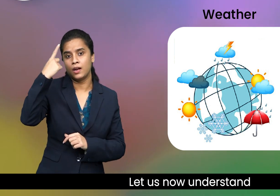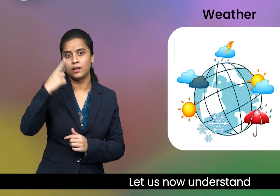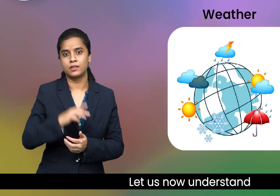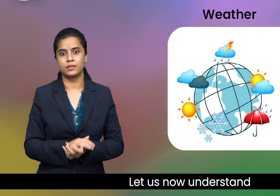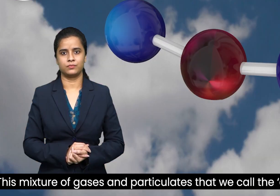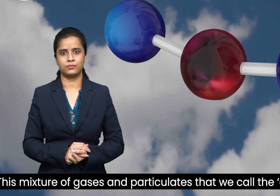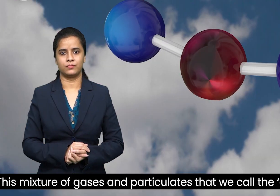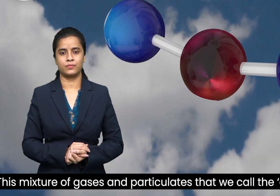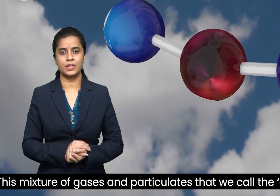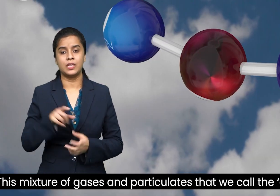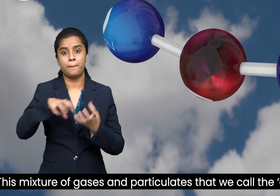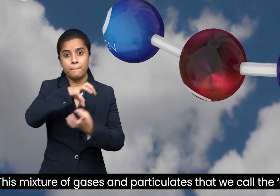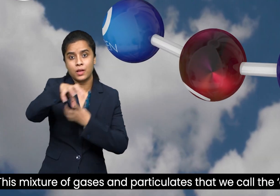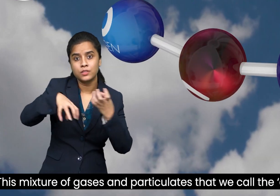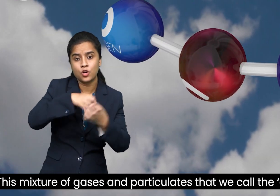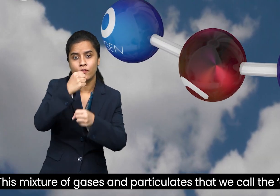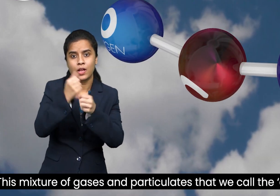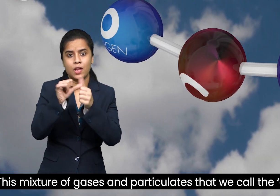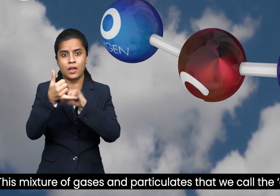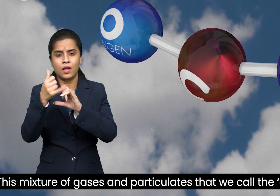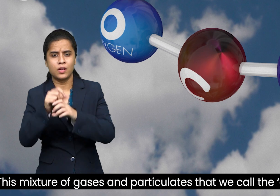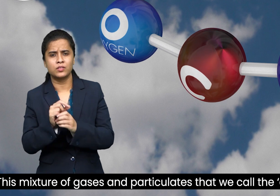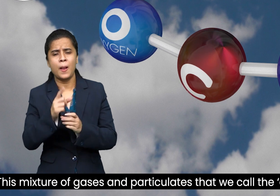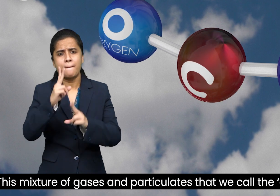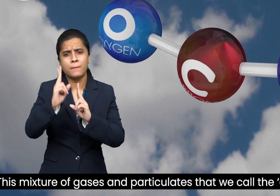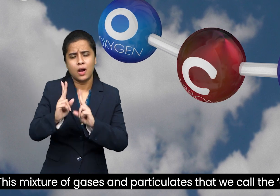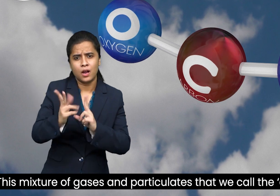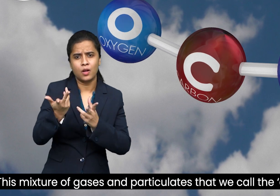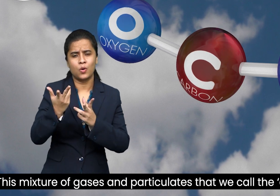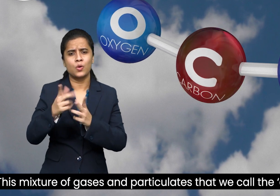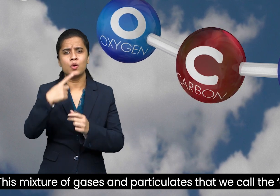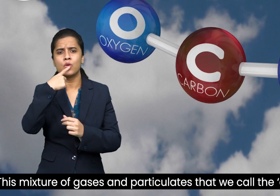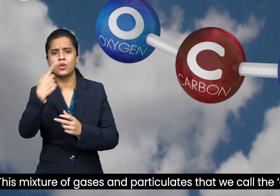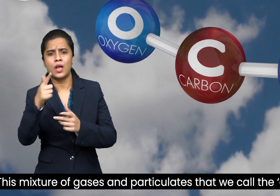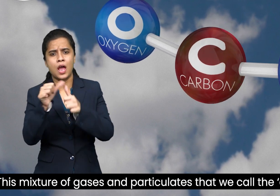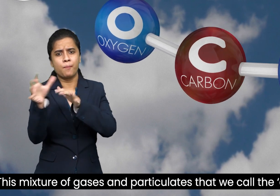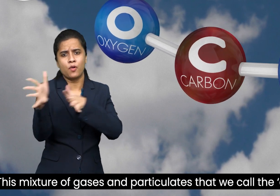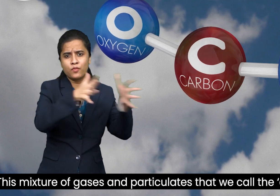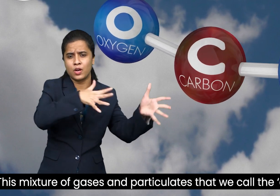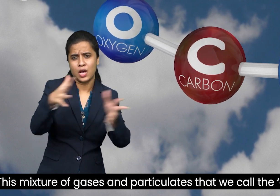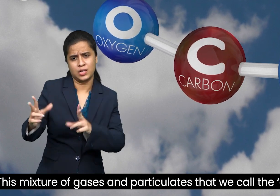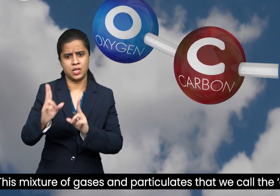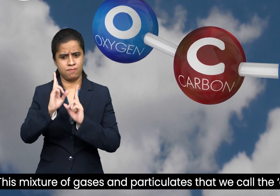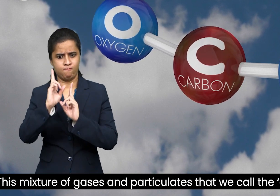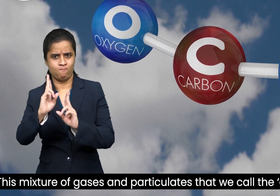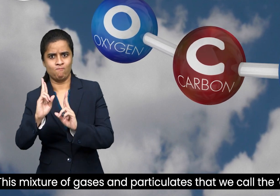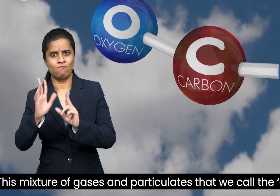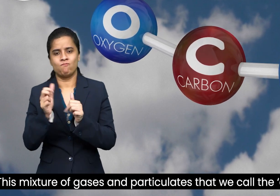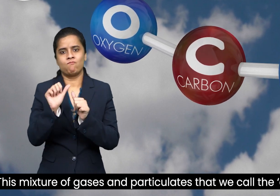understand this mixture of gases and particulates that we call the atmosphere is not